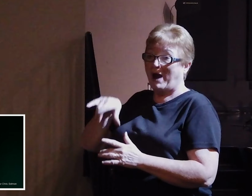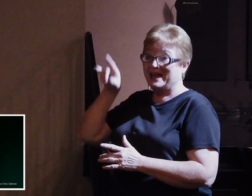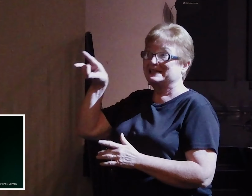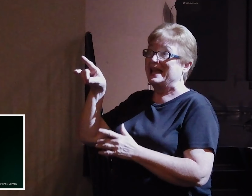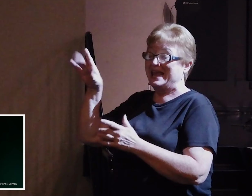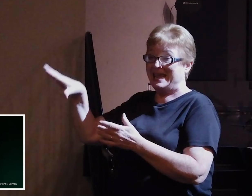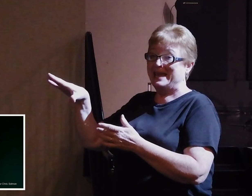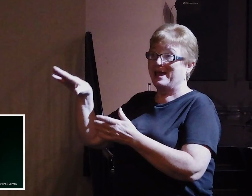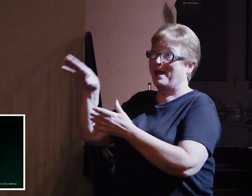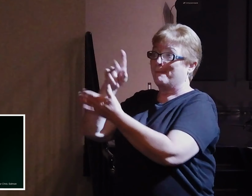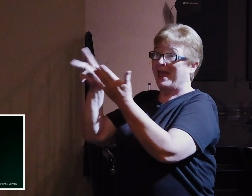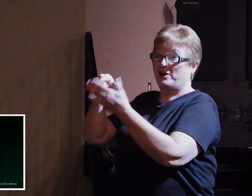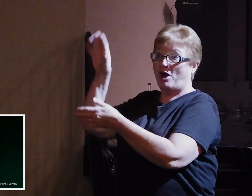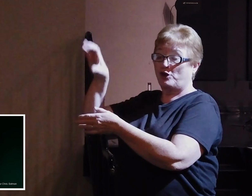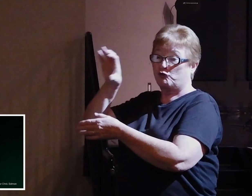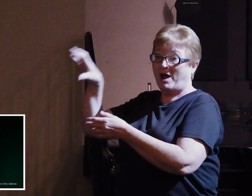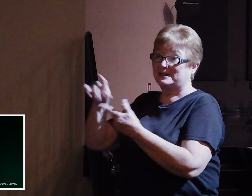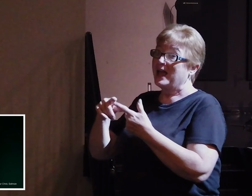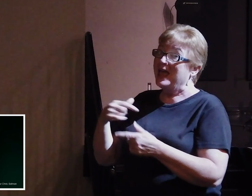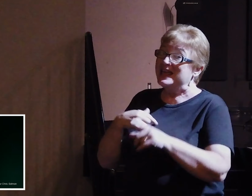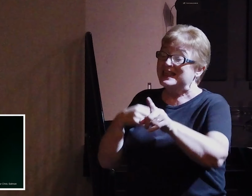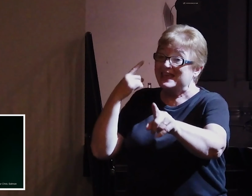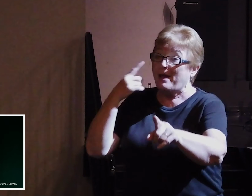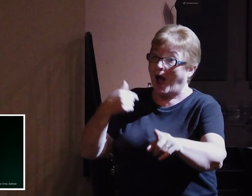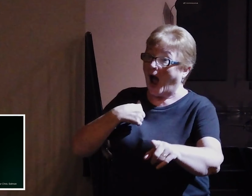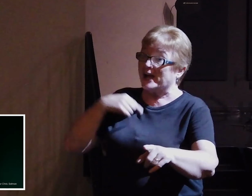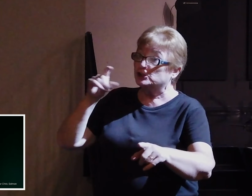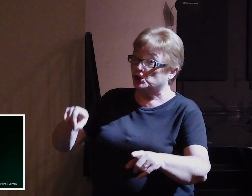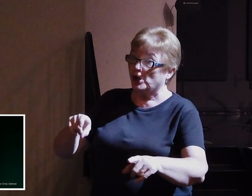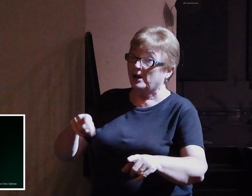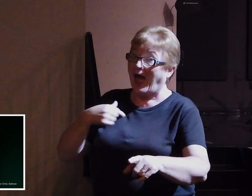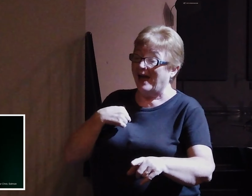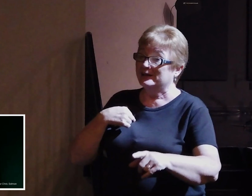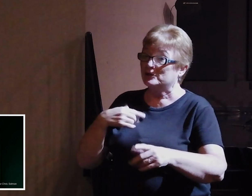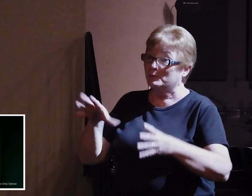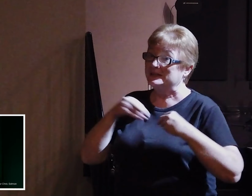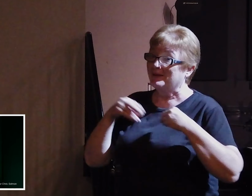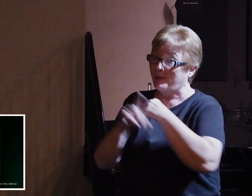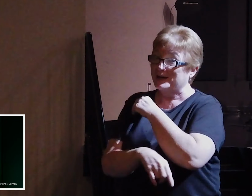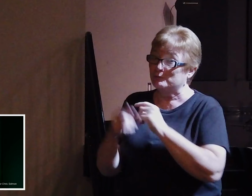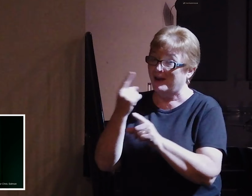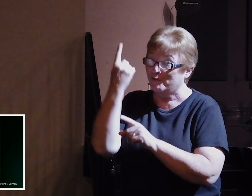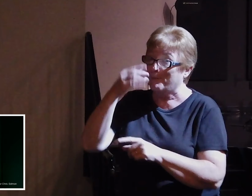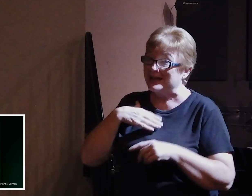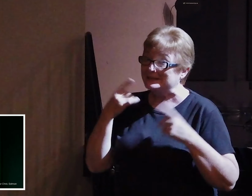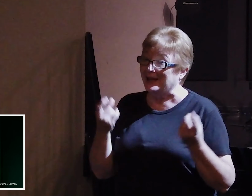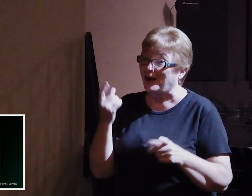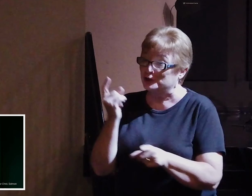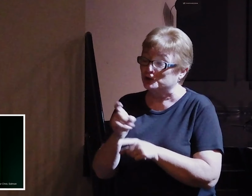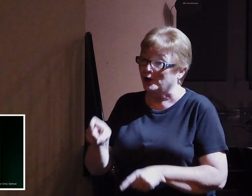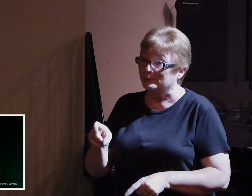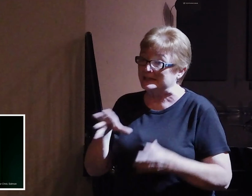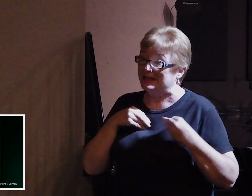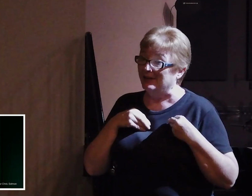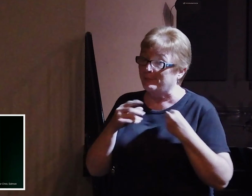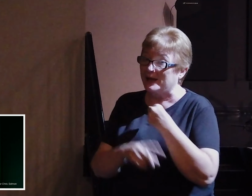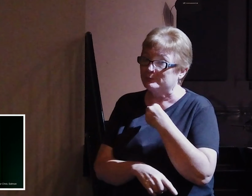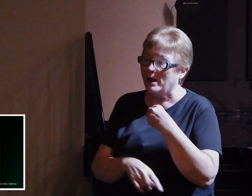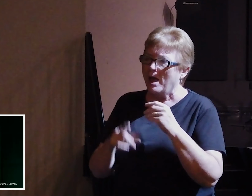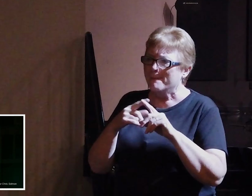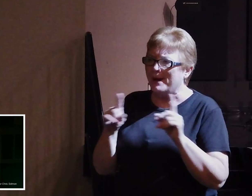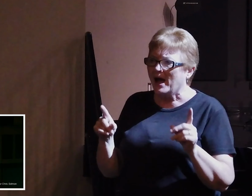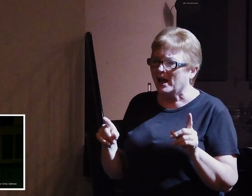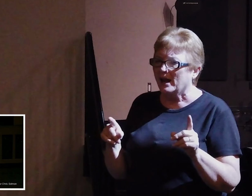about that often. Think about the worst thing somebody has ever done for you. Now imagine that person turns to